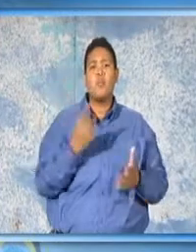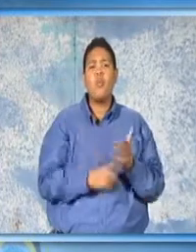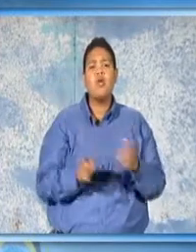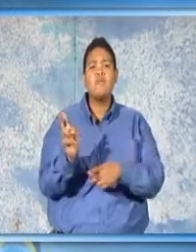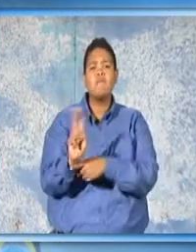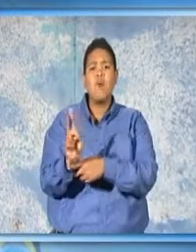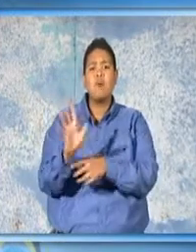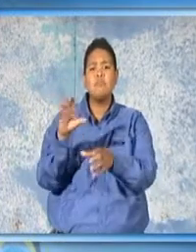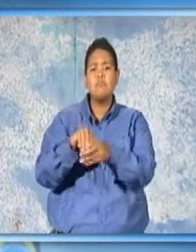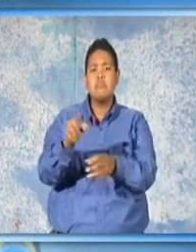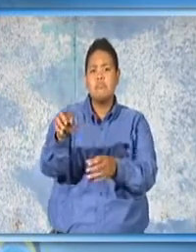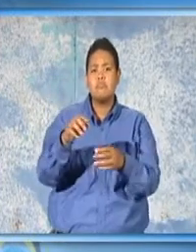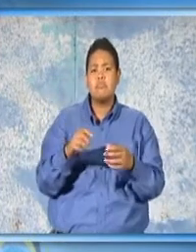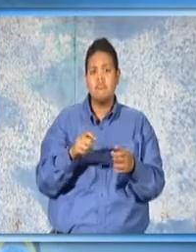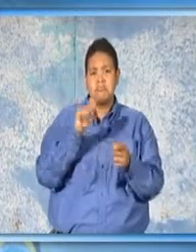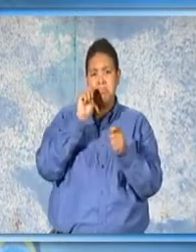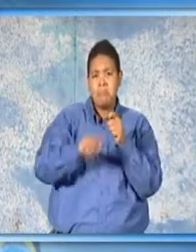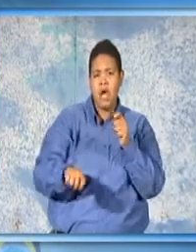that matchbox?